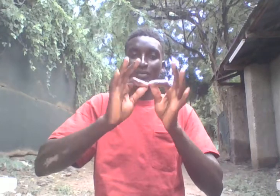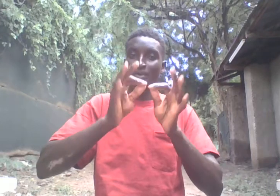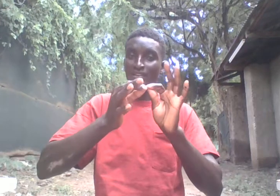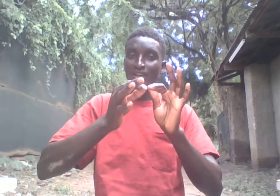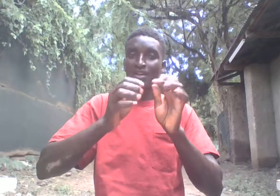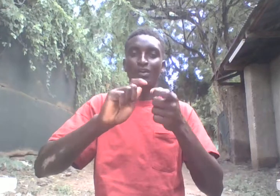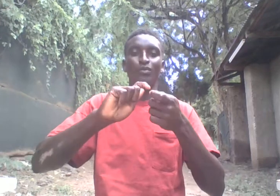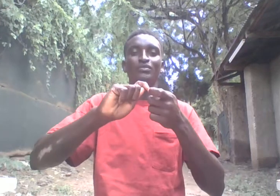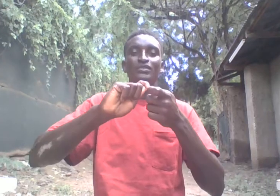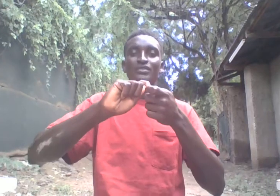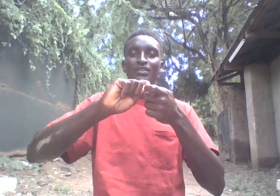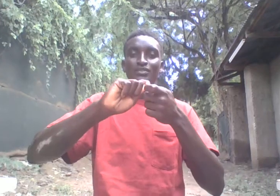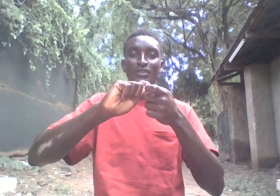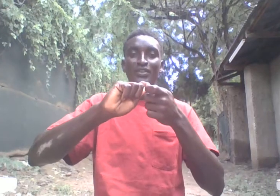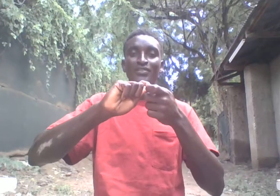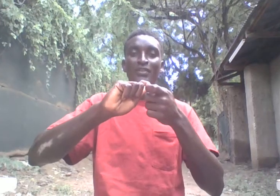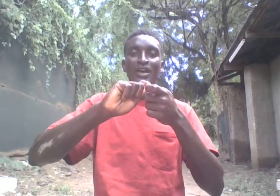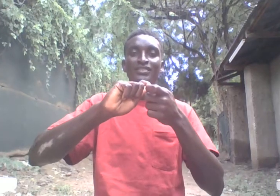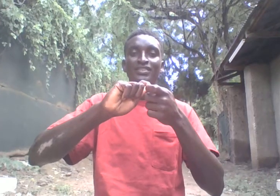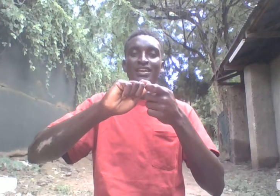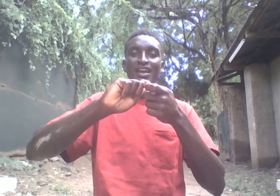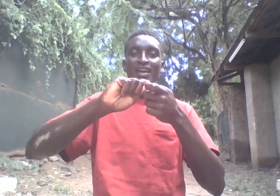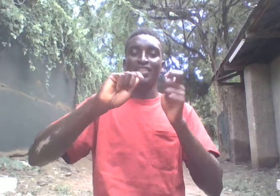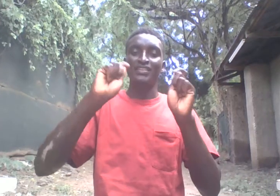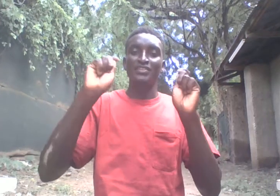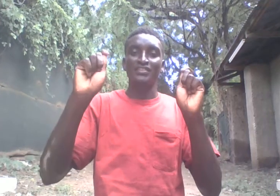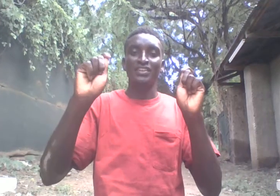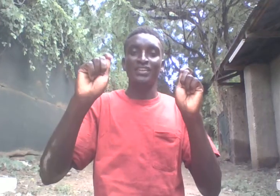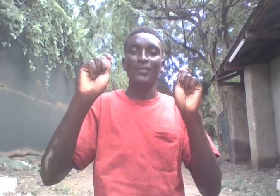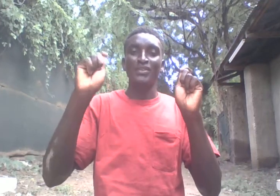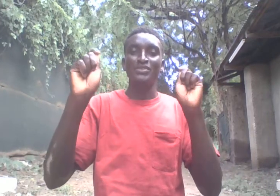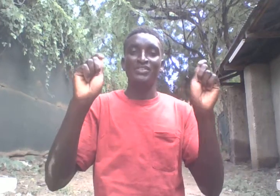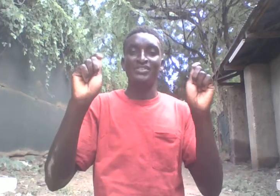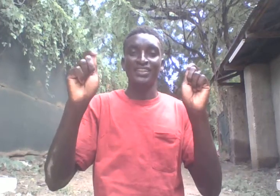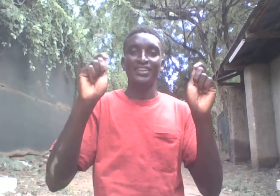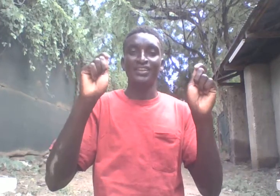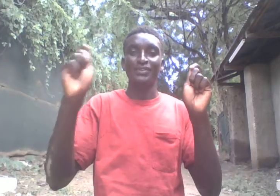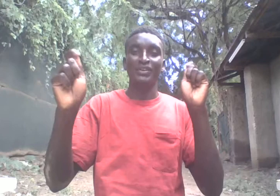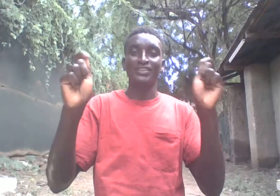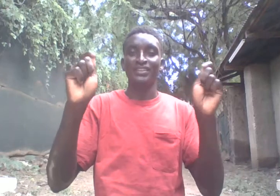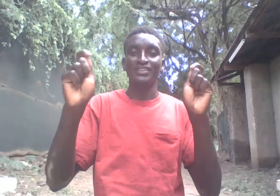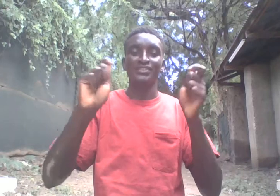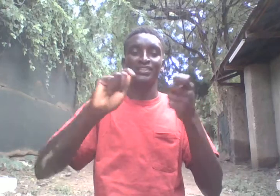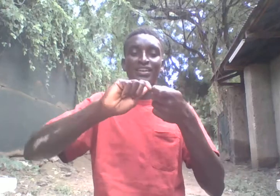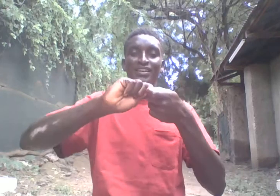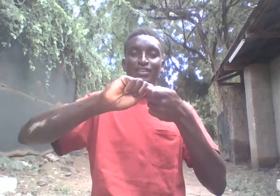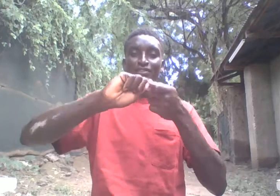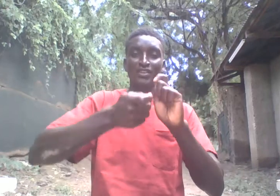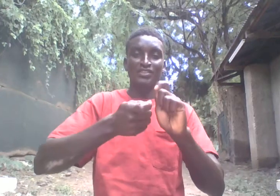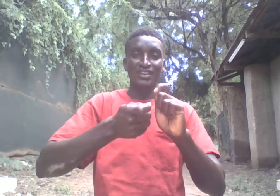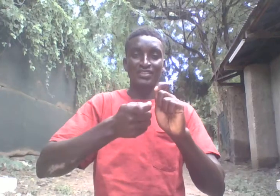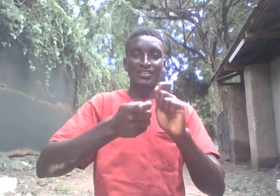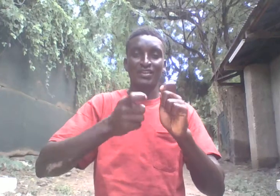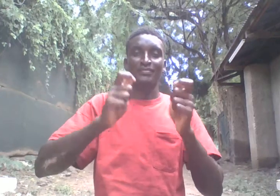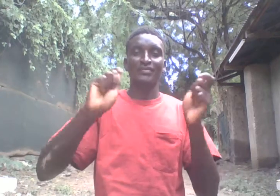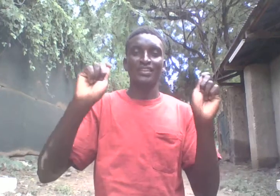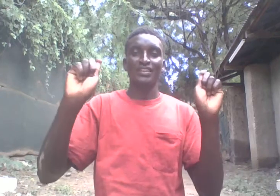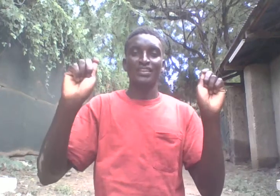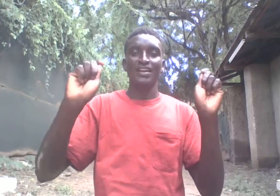interpreter. Oh, sorry for that. And then translator, we use T, two letter T's. Translator.